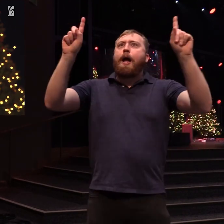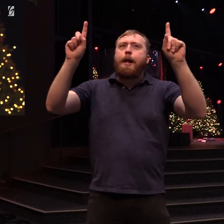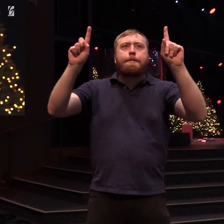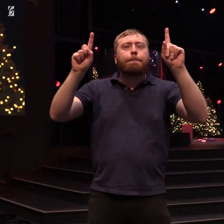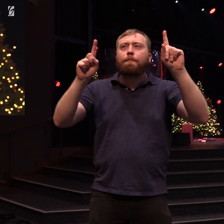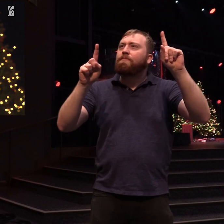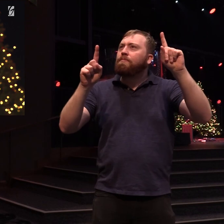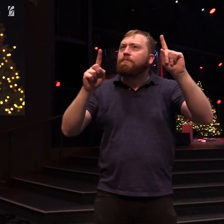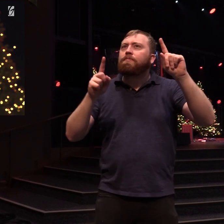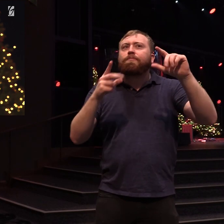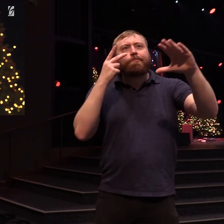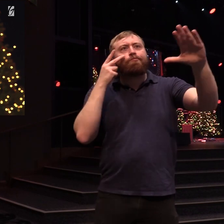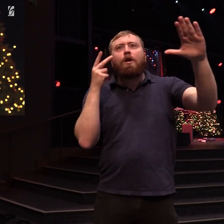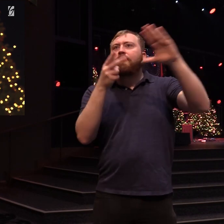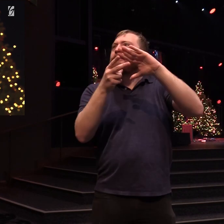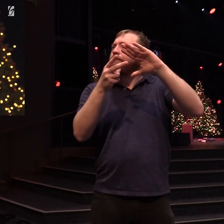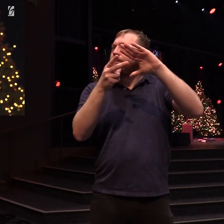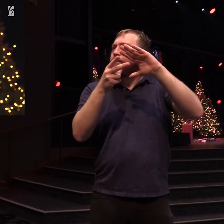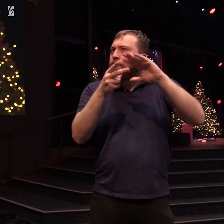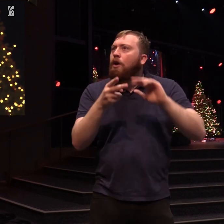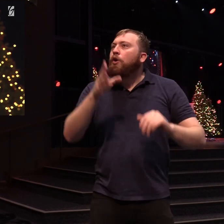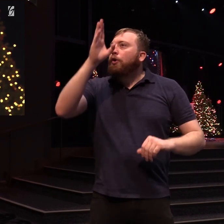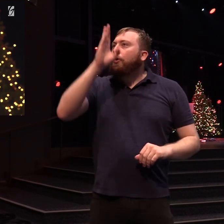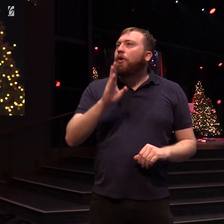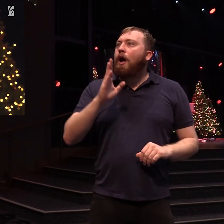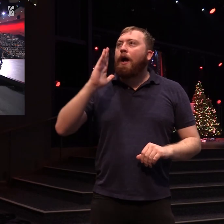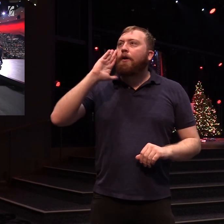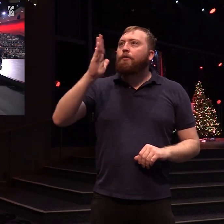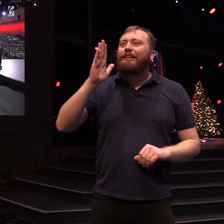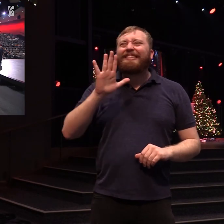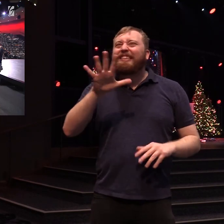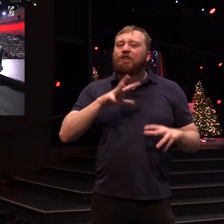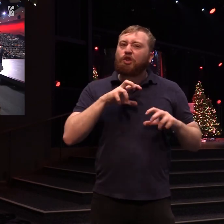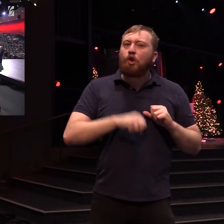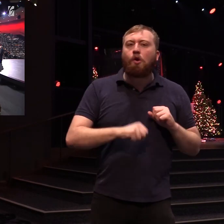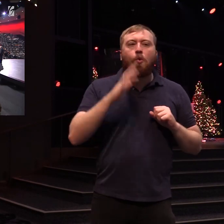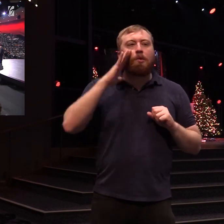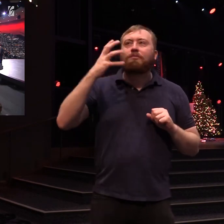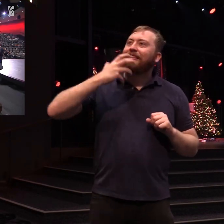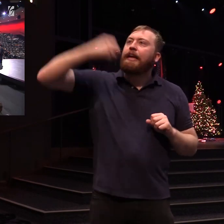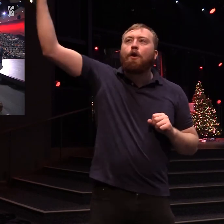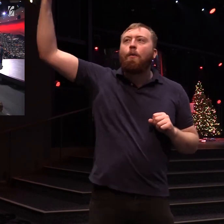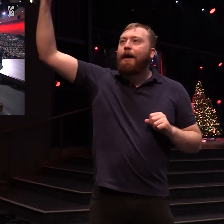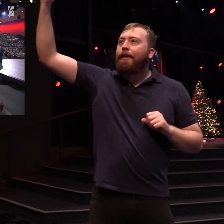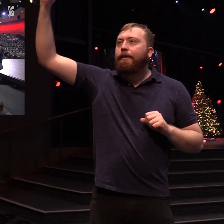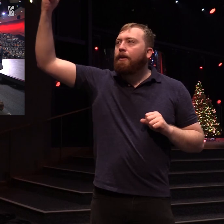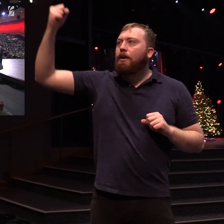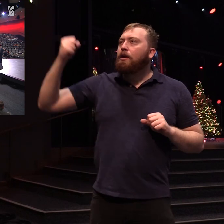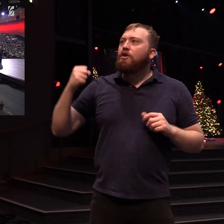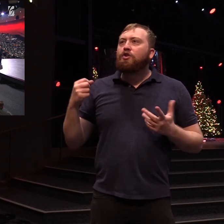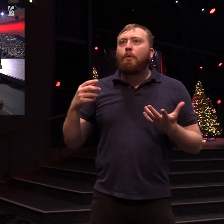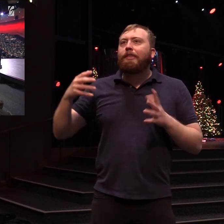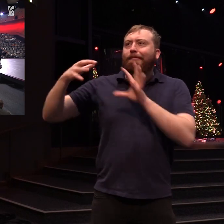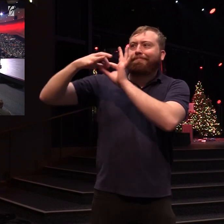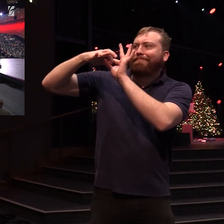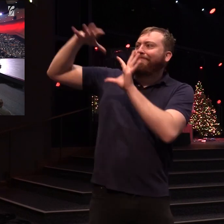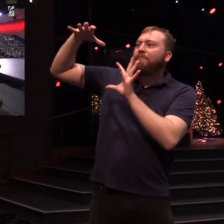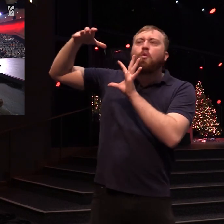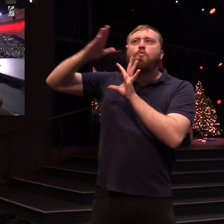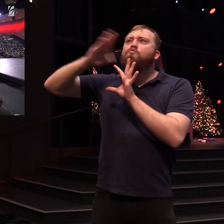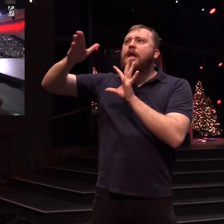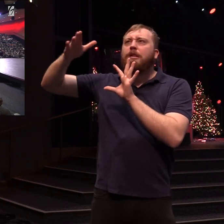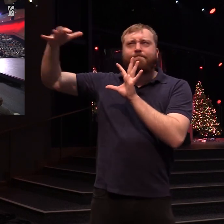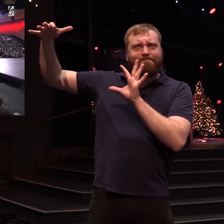another translation, God would take away Israel's sorrow, a day in which God would end the alienation of the people